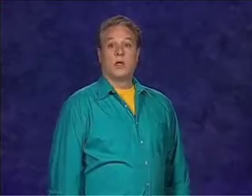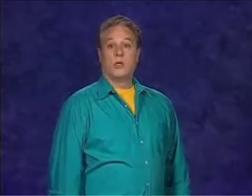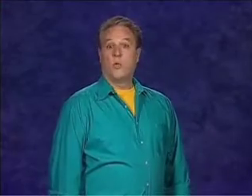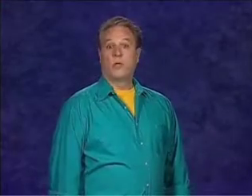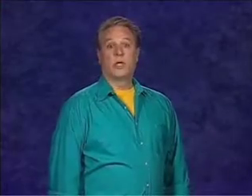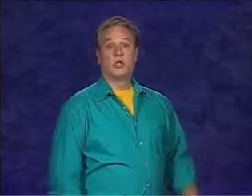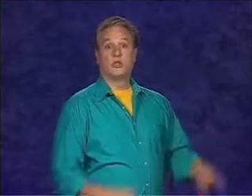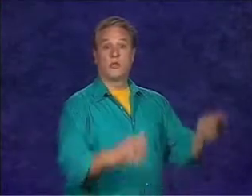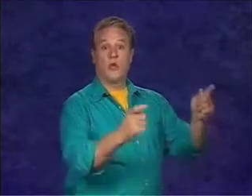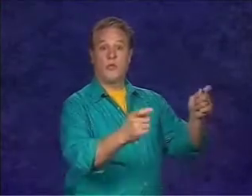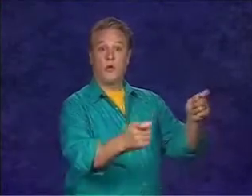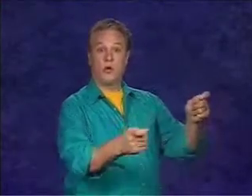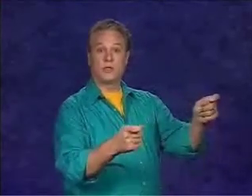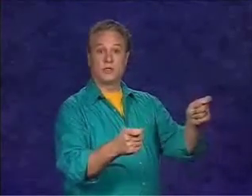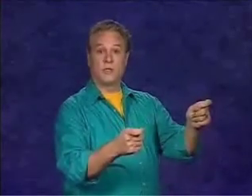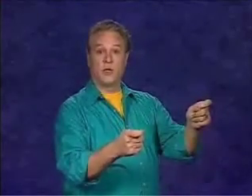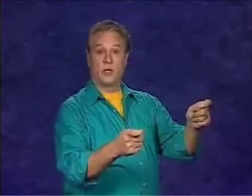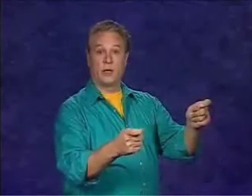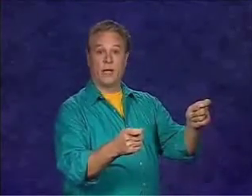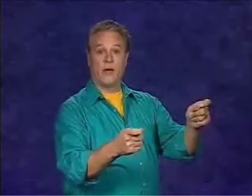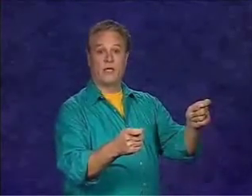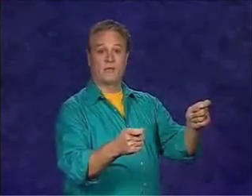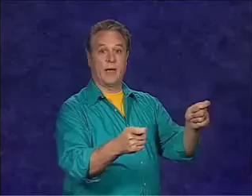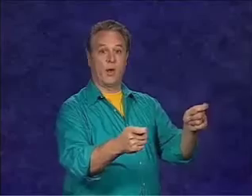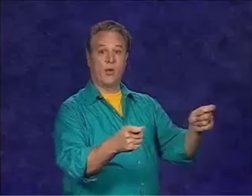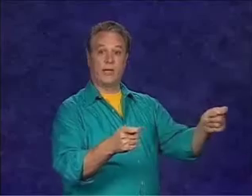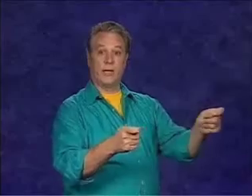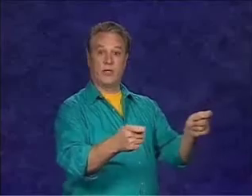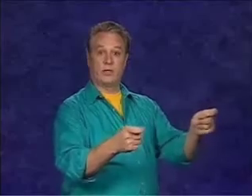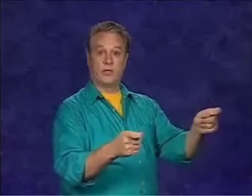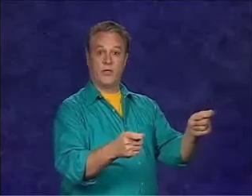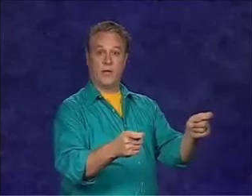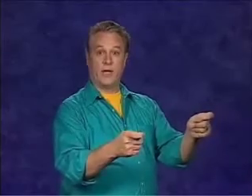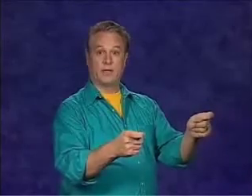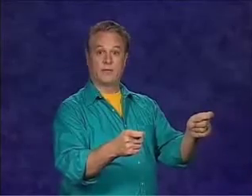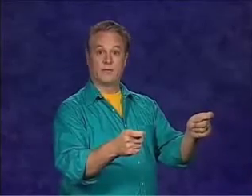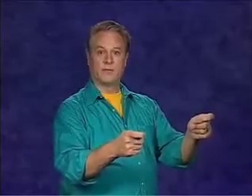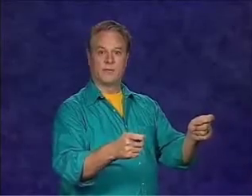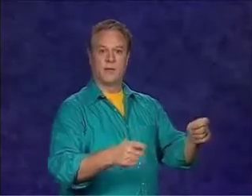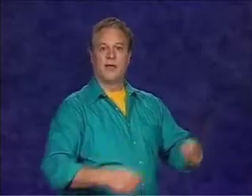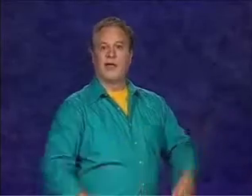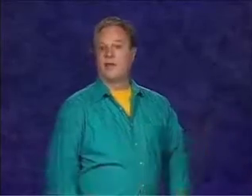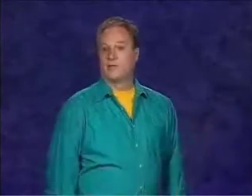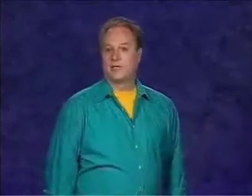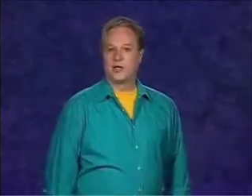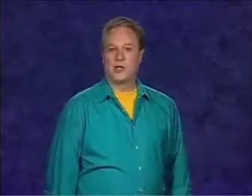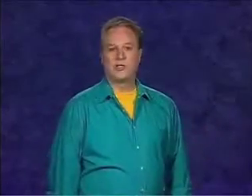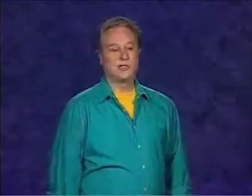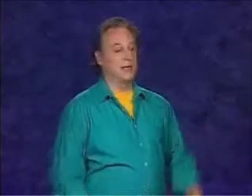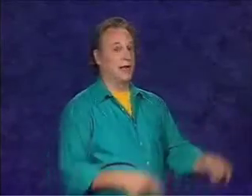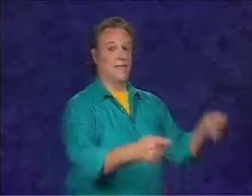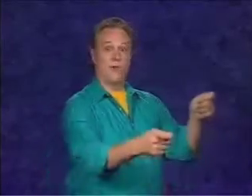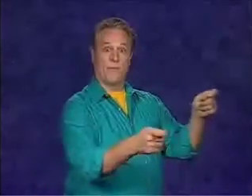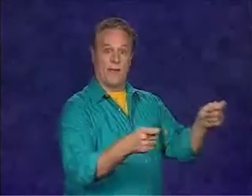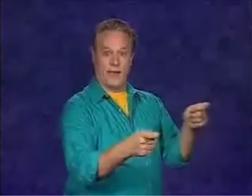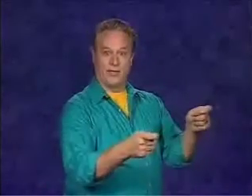You would control the horses pulling your carriage by holding and using the reins. This is also the sign for